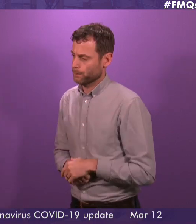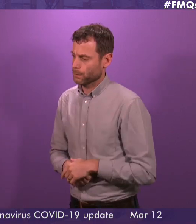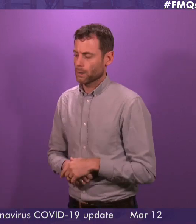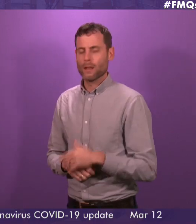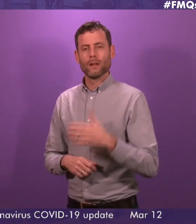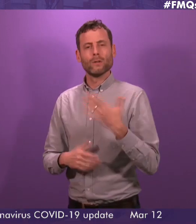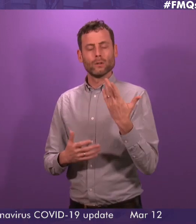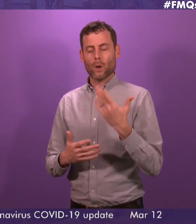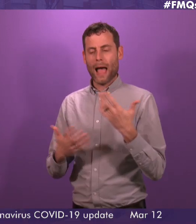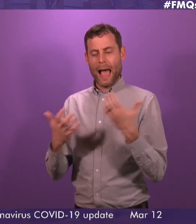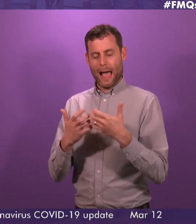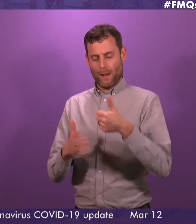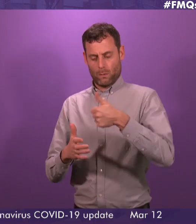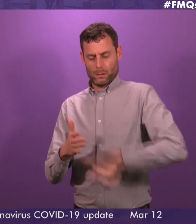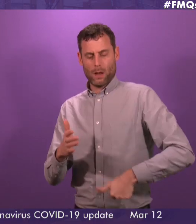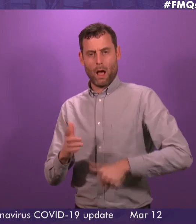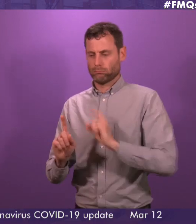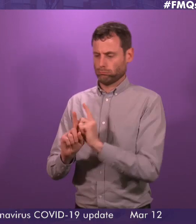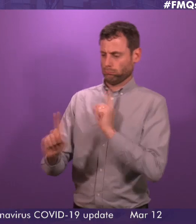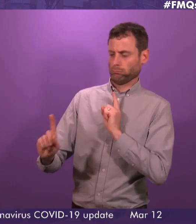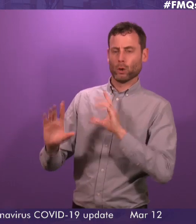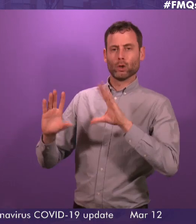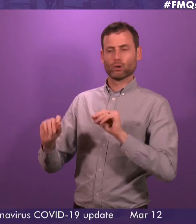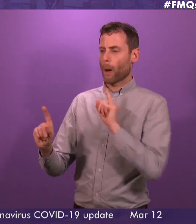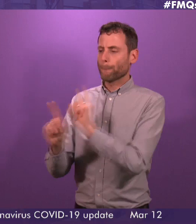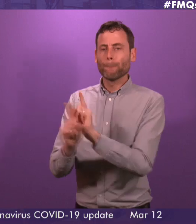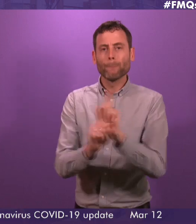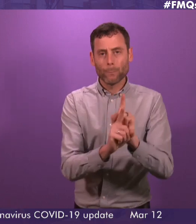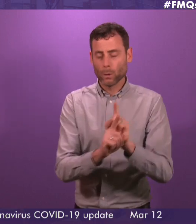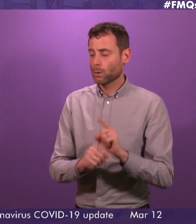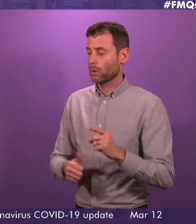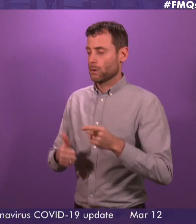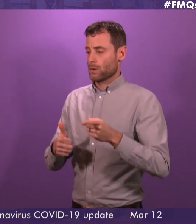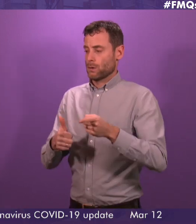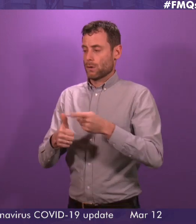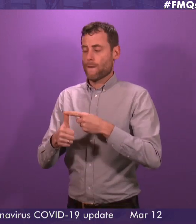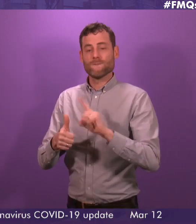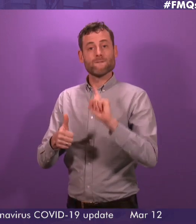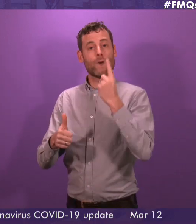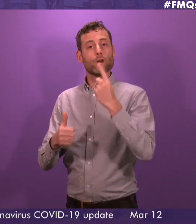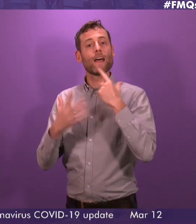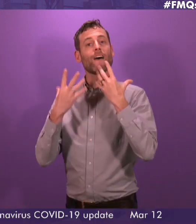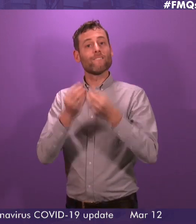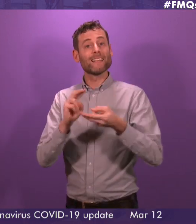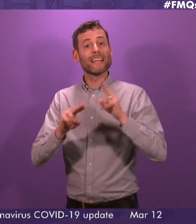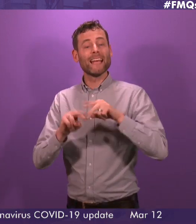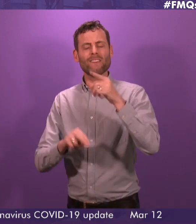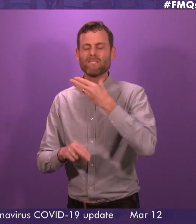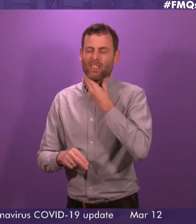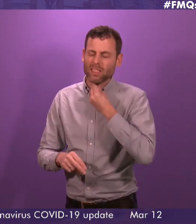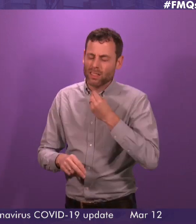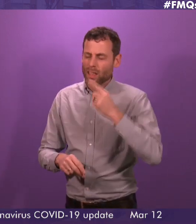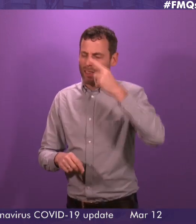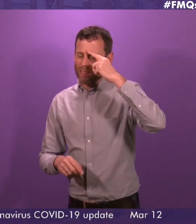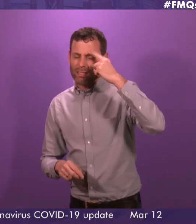social distancing. The first of those we have taken, and that is the advice to individuals who have those symptoms indicative